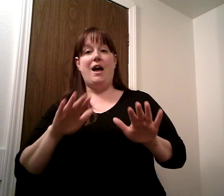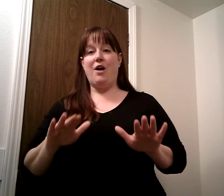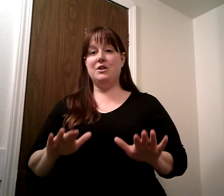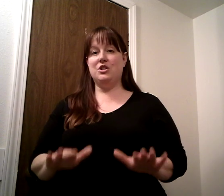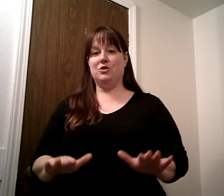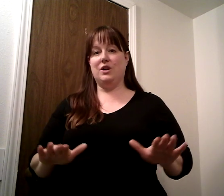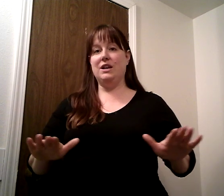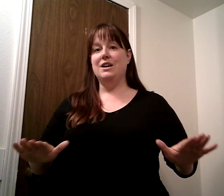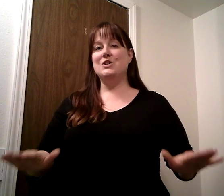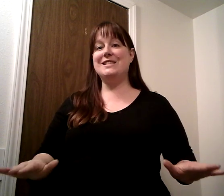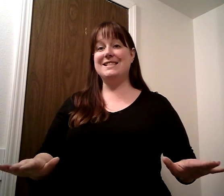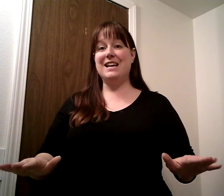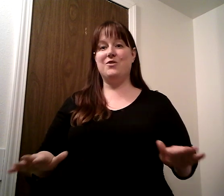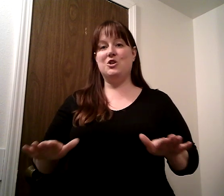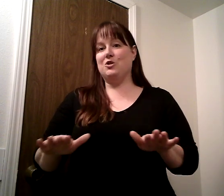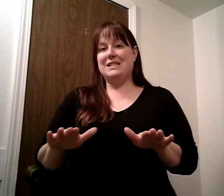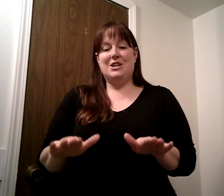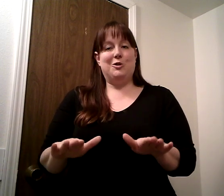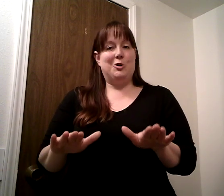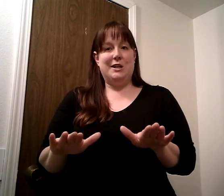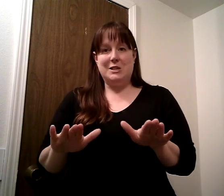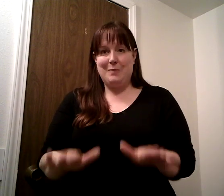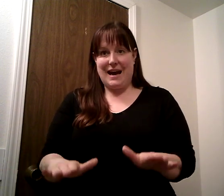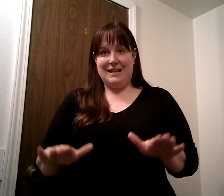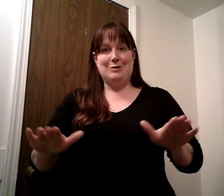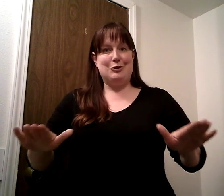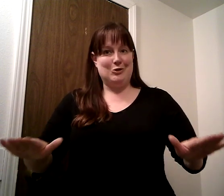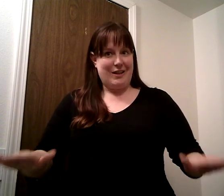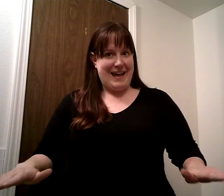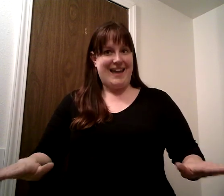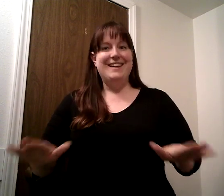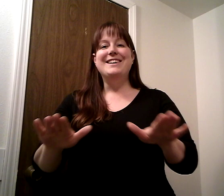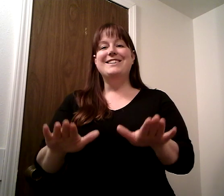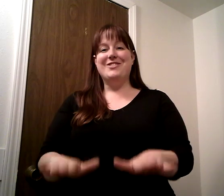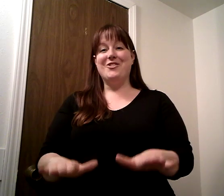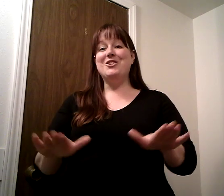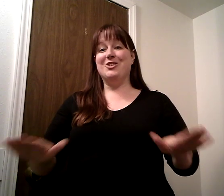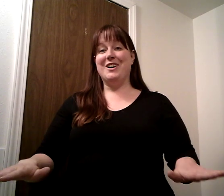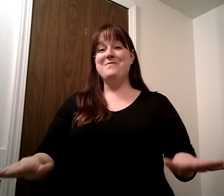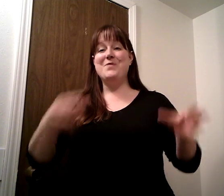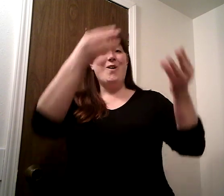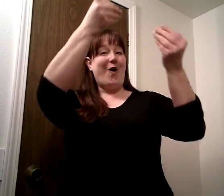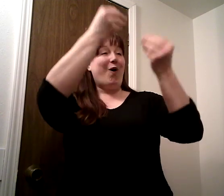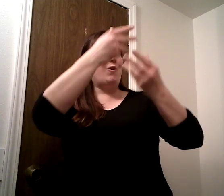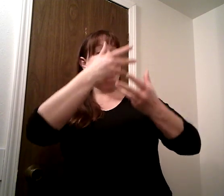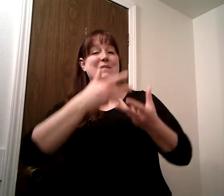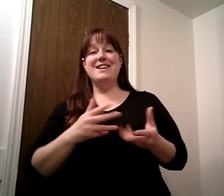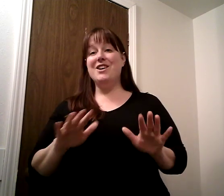how the children. So this is a sign for children. It's like you're literally just patting some children on the head. So children. Oh, let me hear